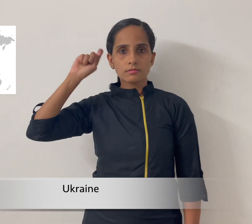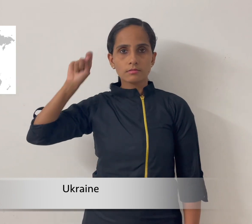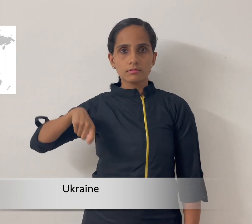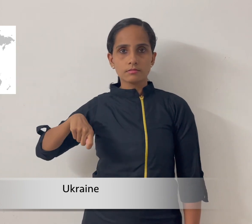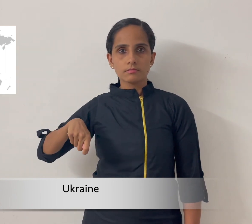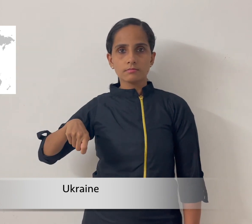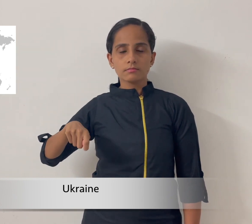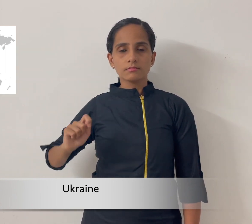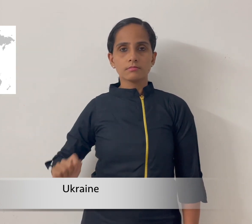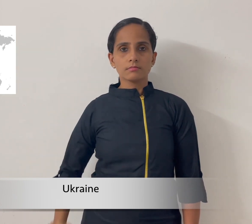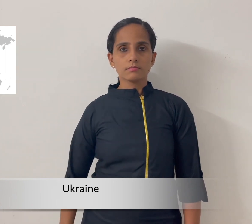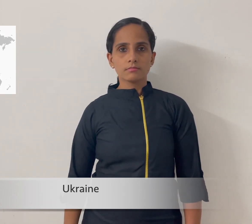Ukraine.